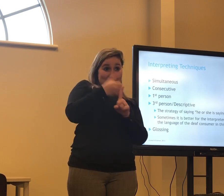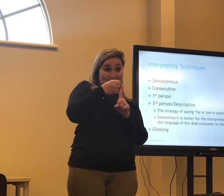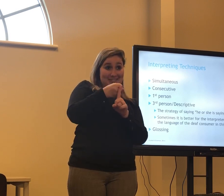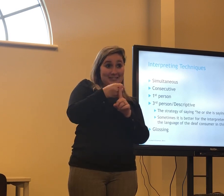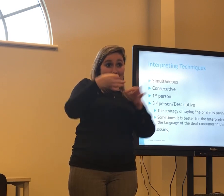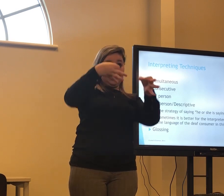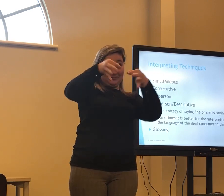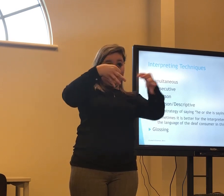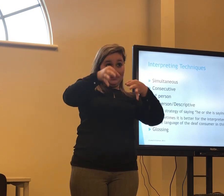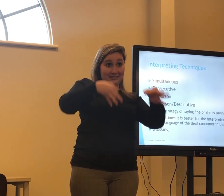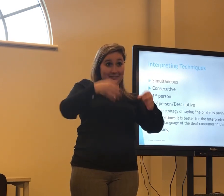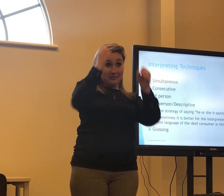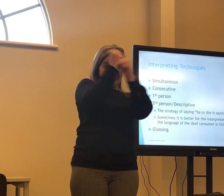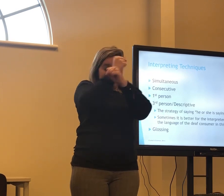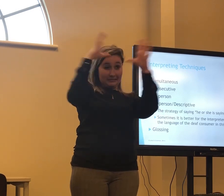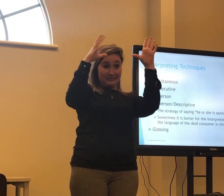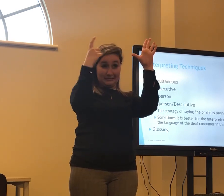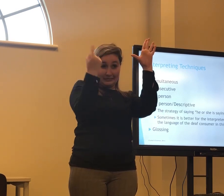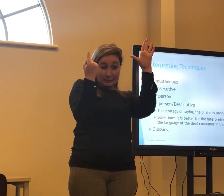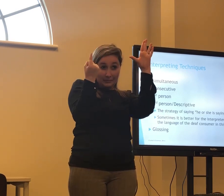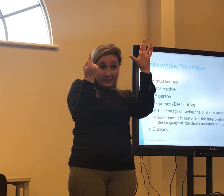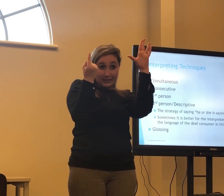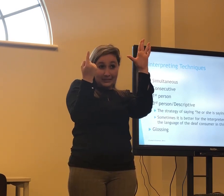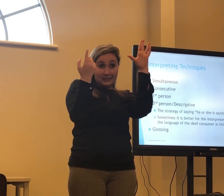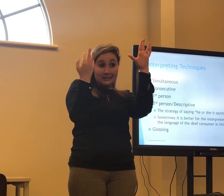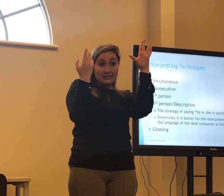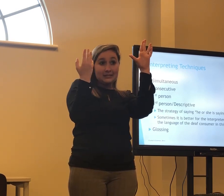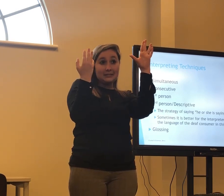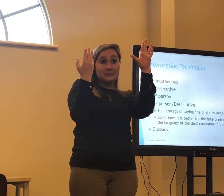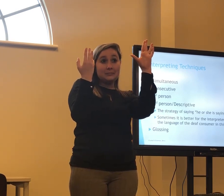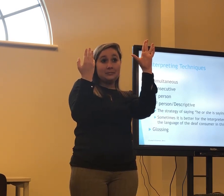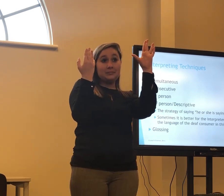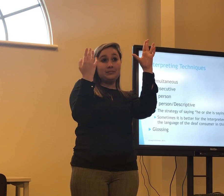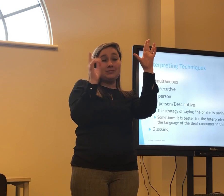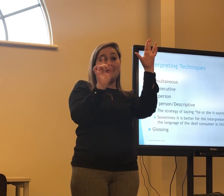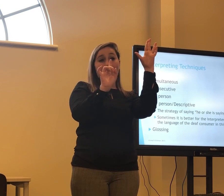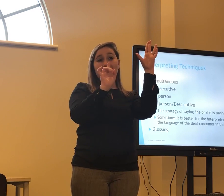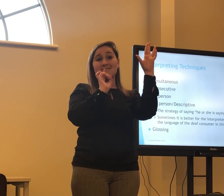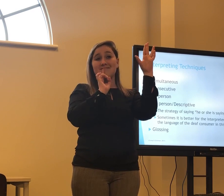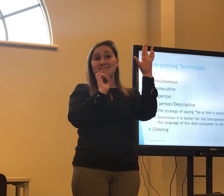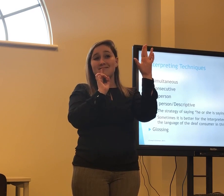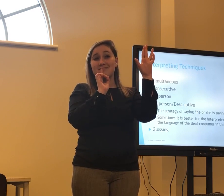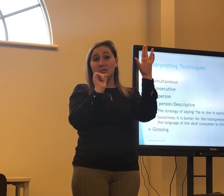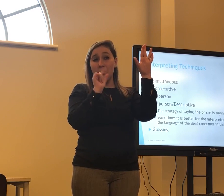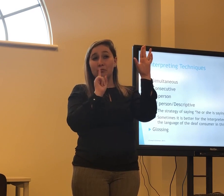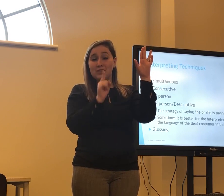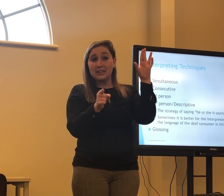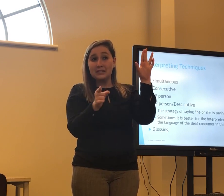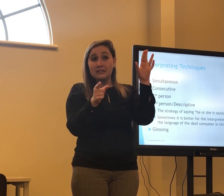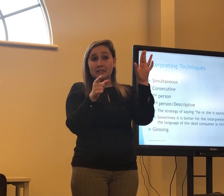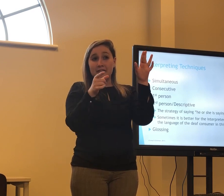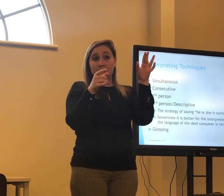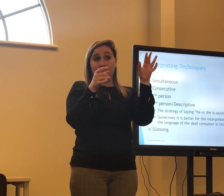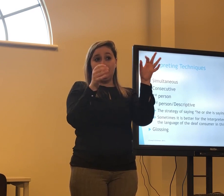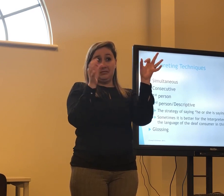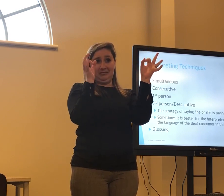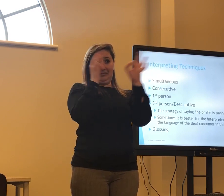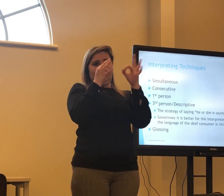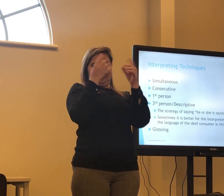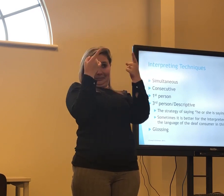If the deaf client, they explain something that they may, and it's not